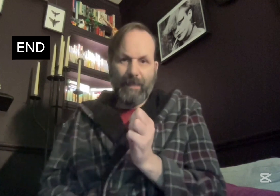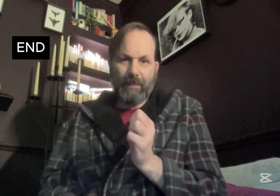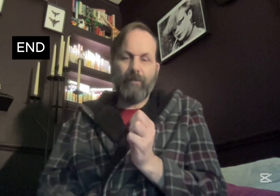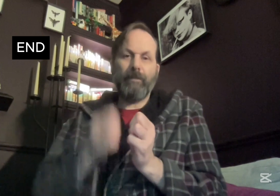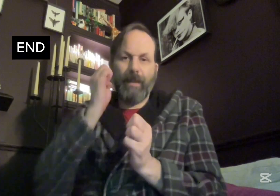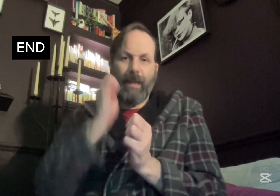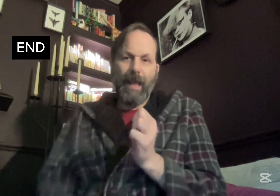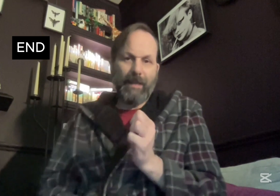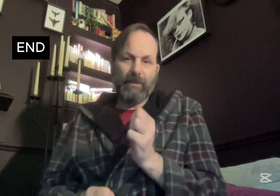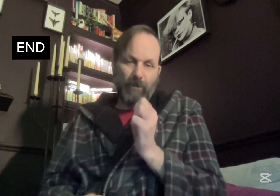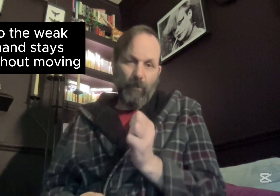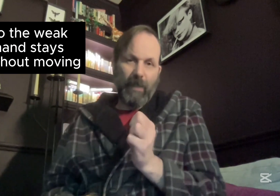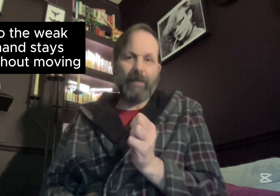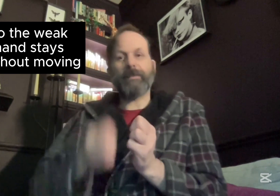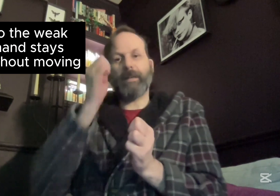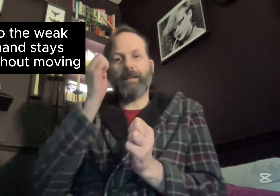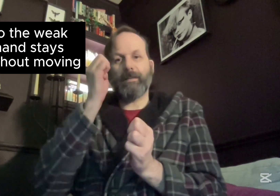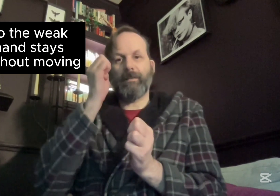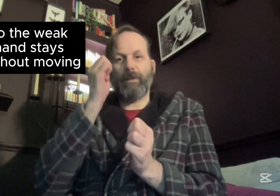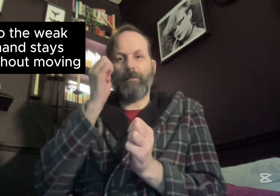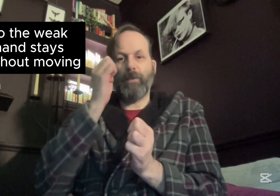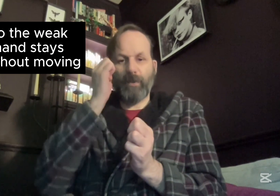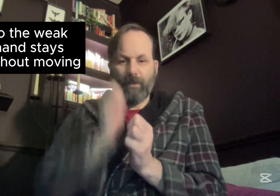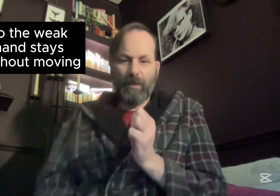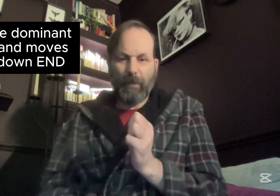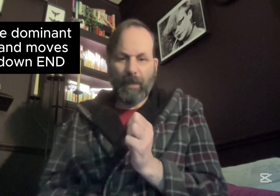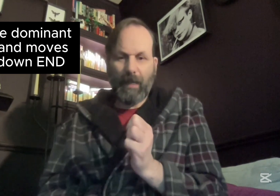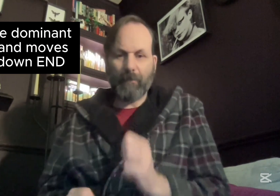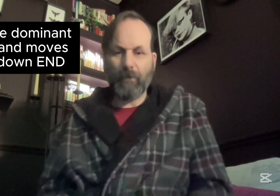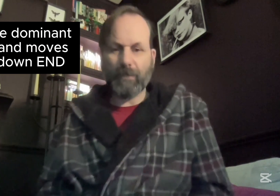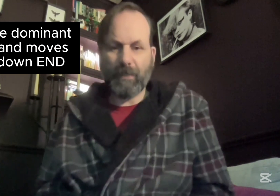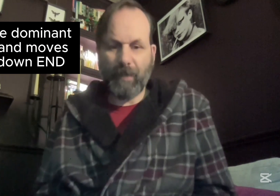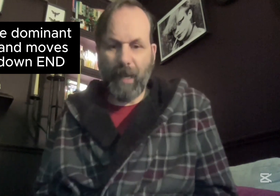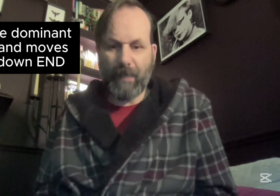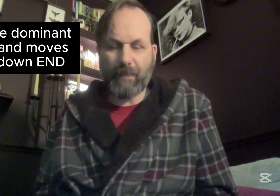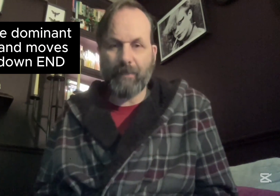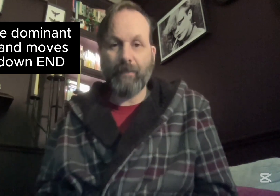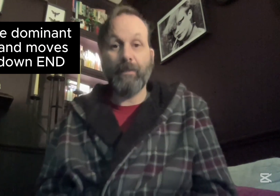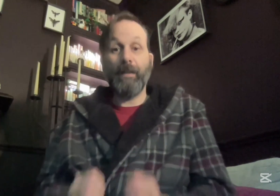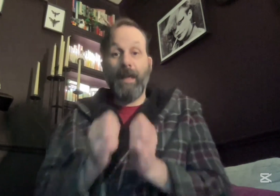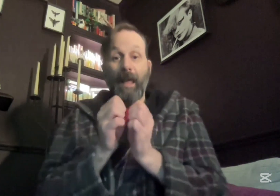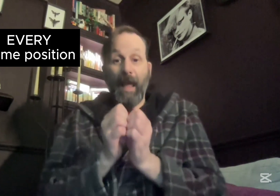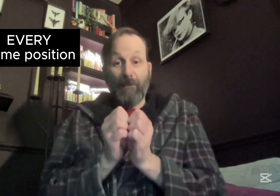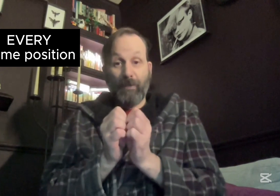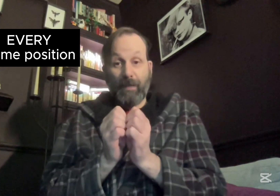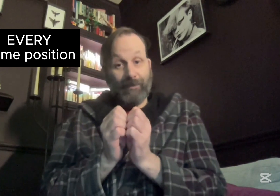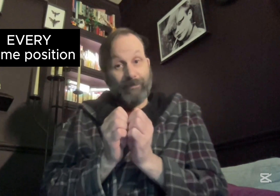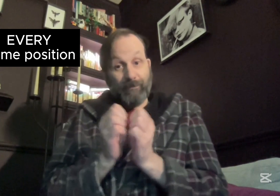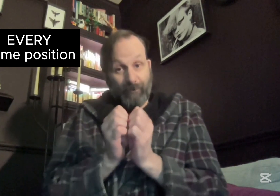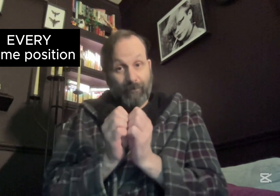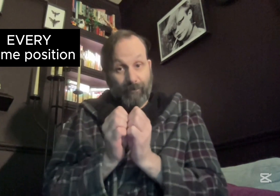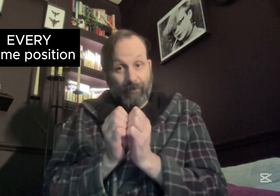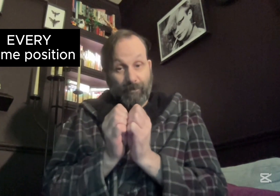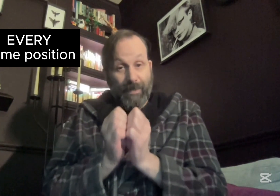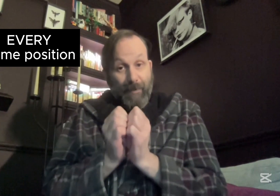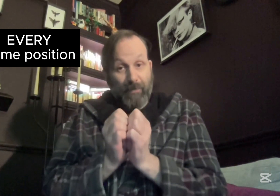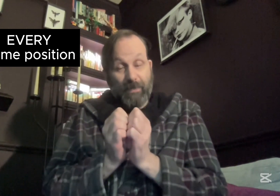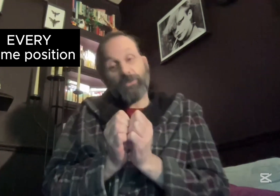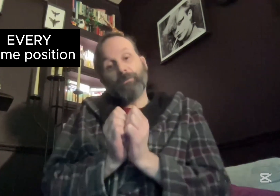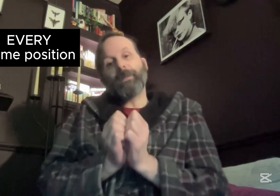end, end. So the weak hand stays without moving, the dominant hand moves down. End. Every, same position, but